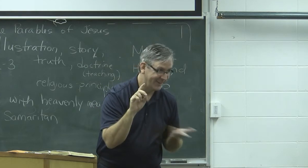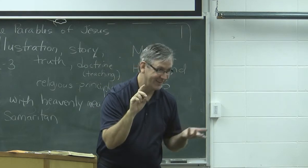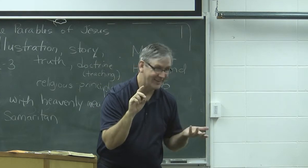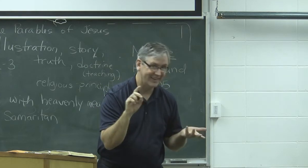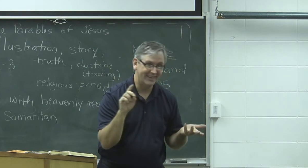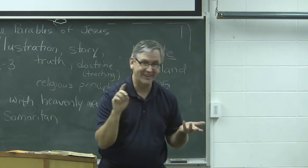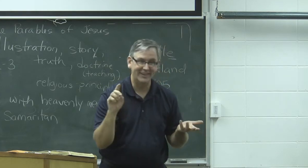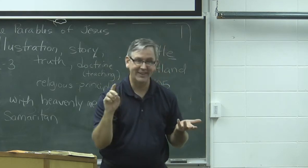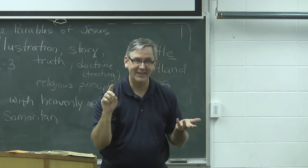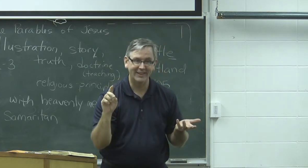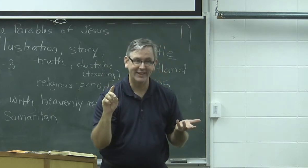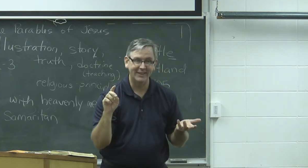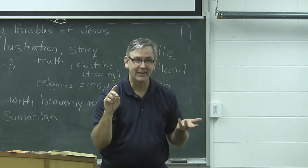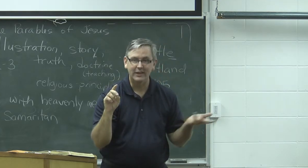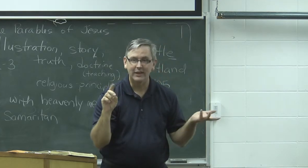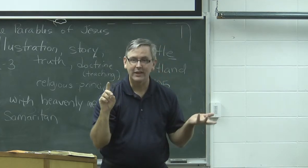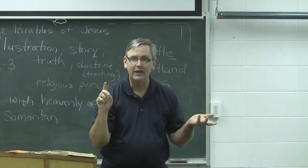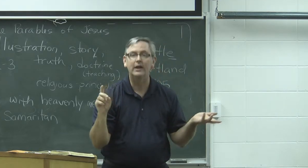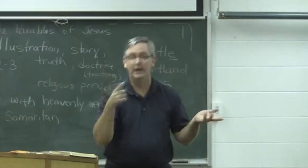You ever heard the story of the parable of the vineyard?